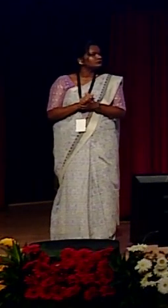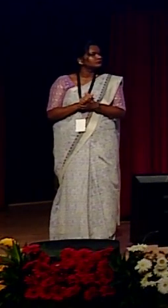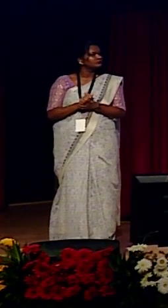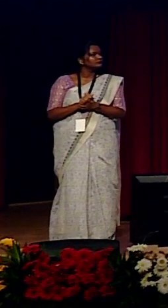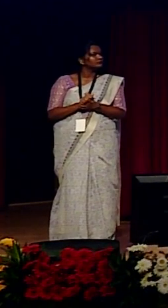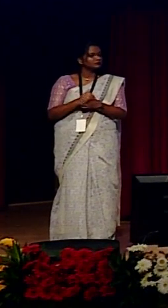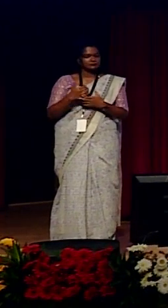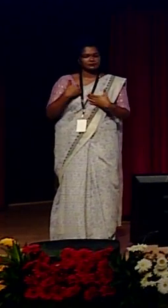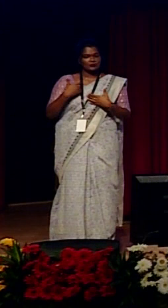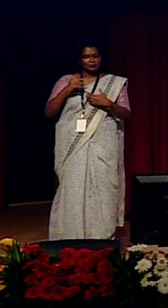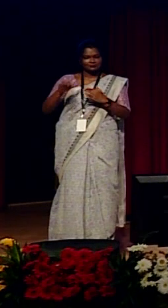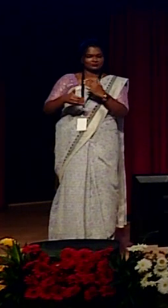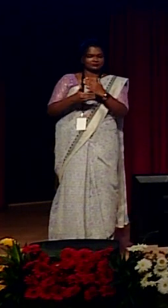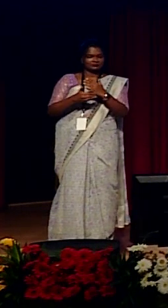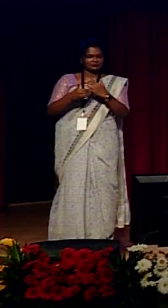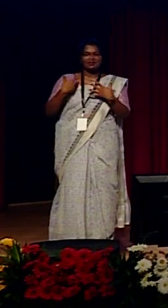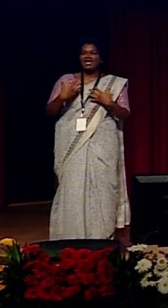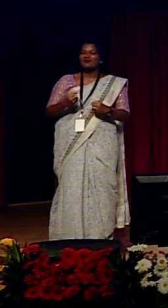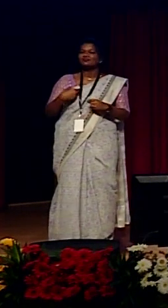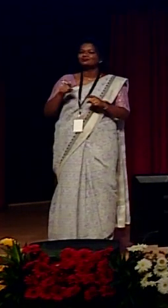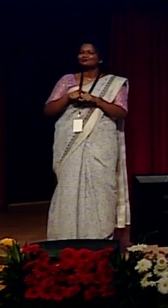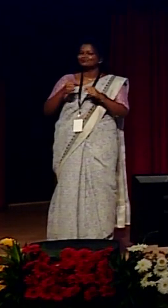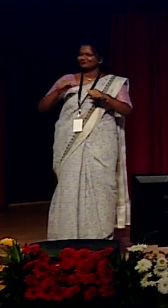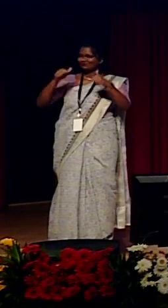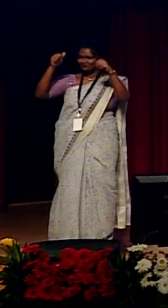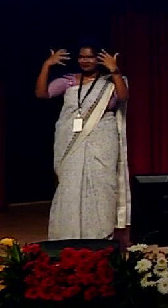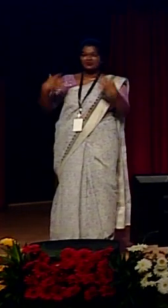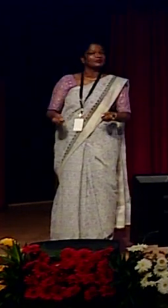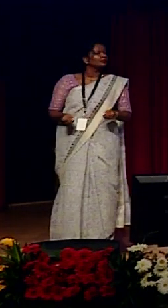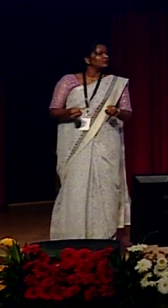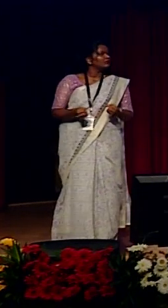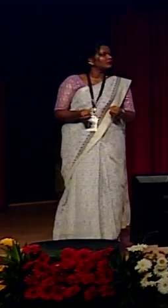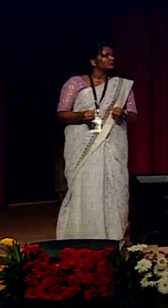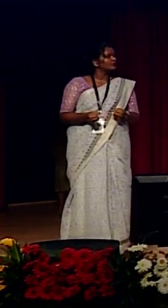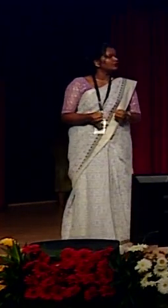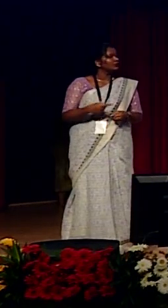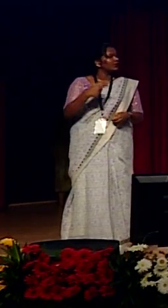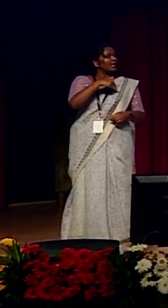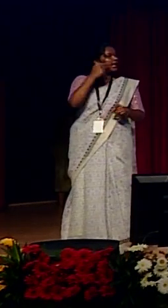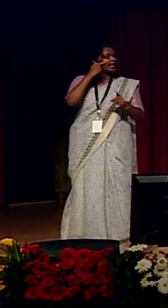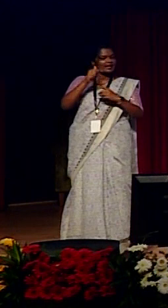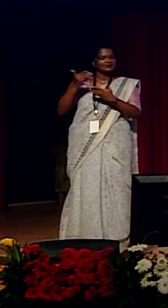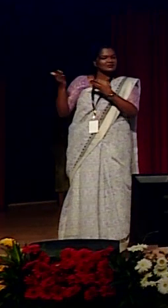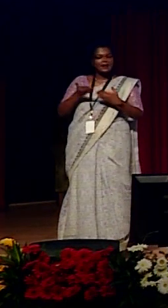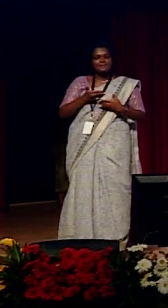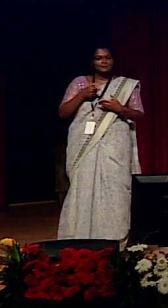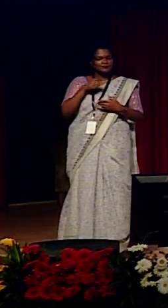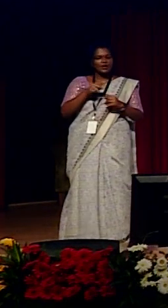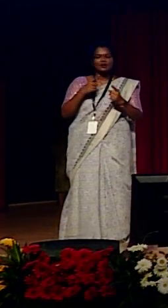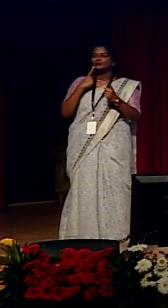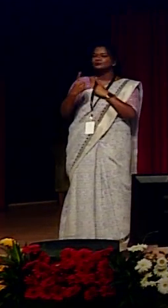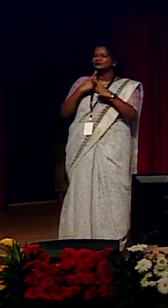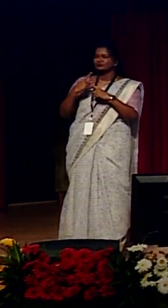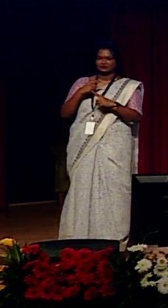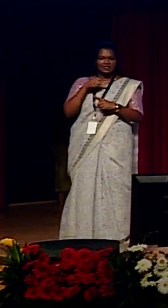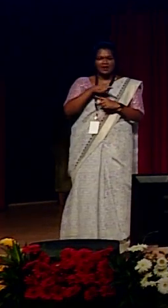So, adding on to the list of achievements that Partha mentioned, we were also invited to a podcast called Ace with